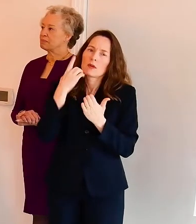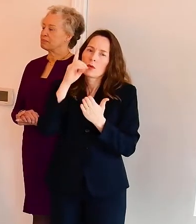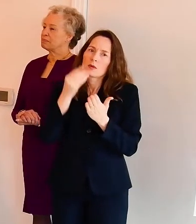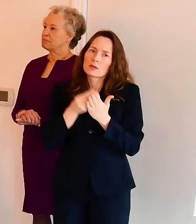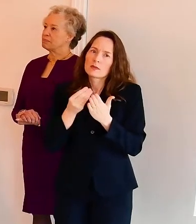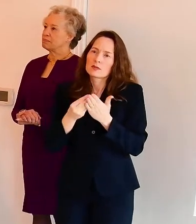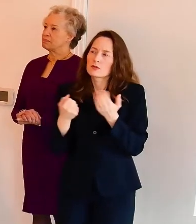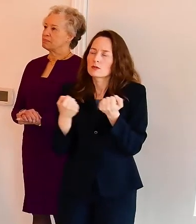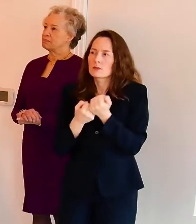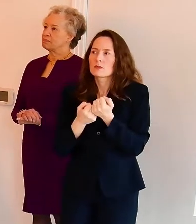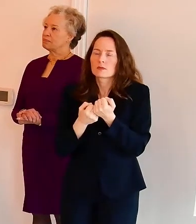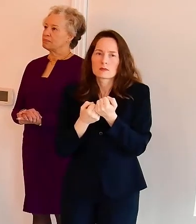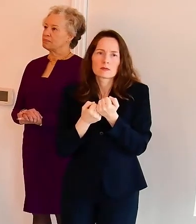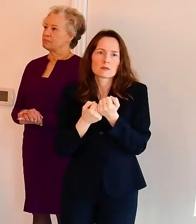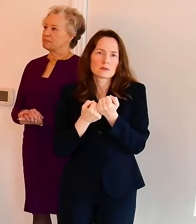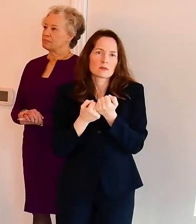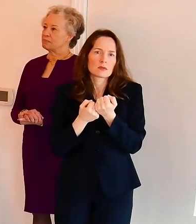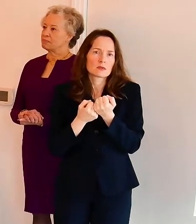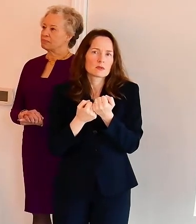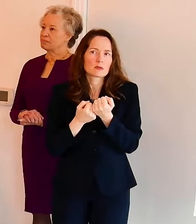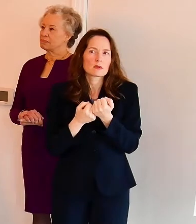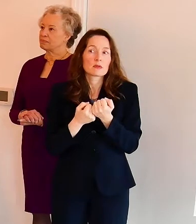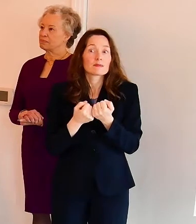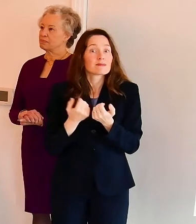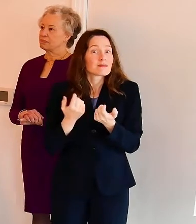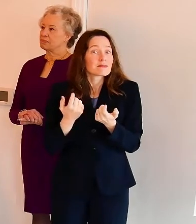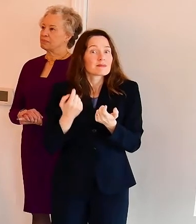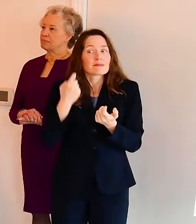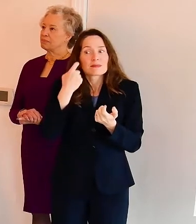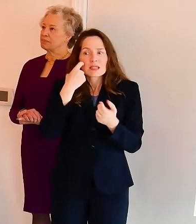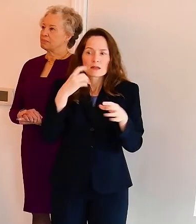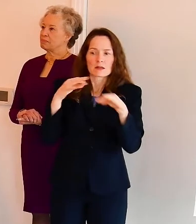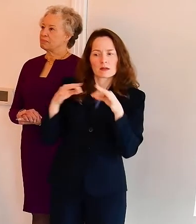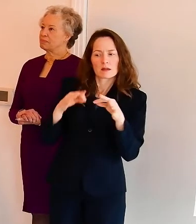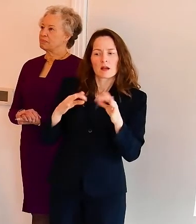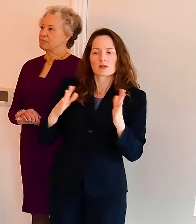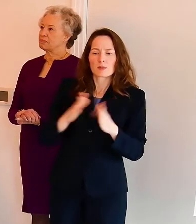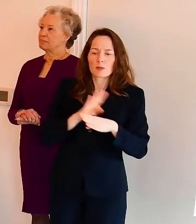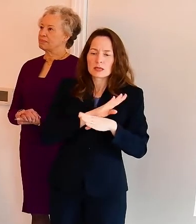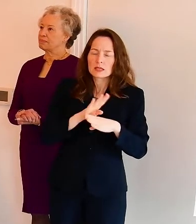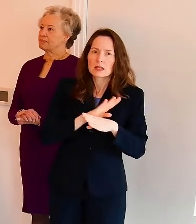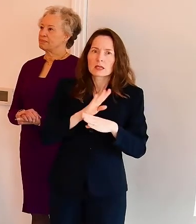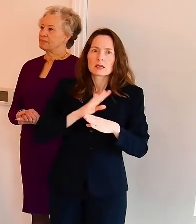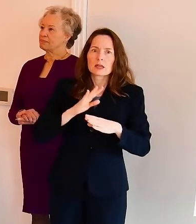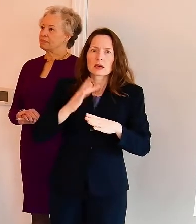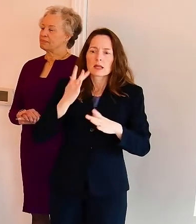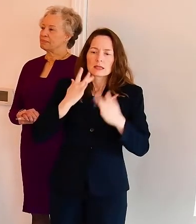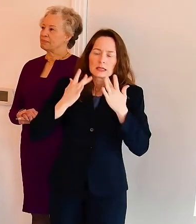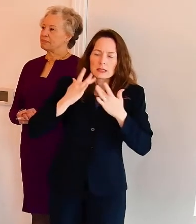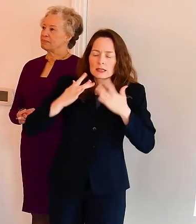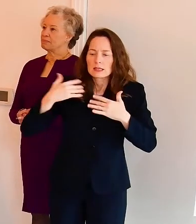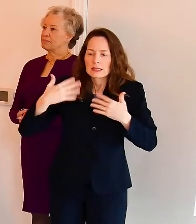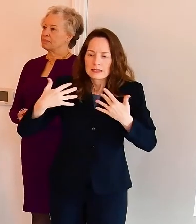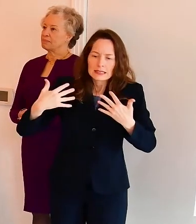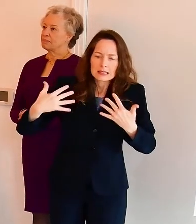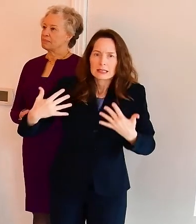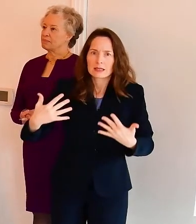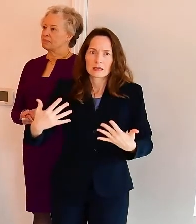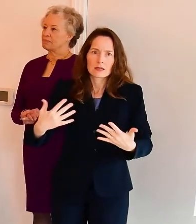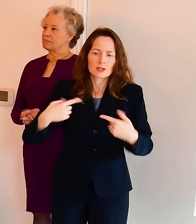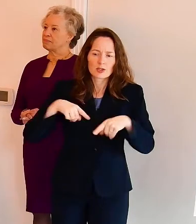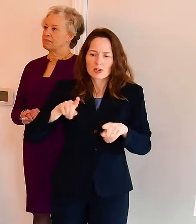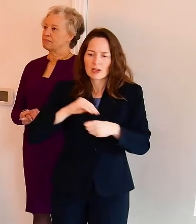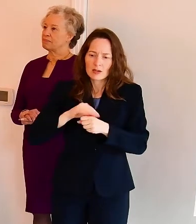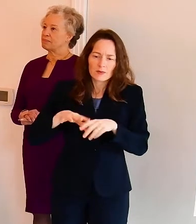talked about how our small businesses are continuing to figure things out in this new day. Many of